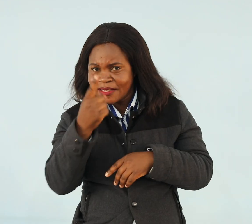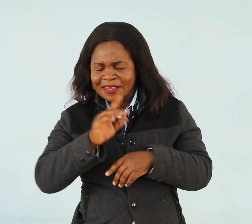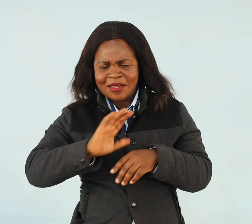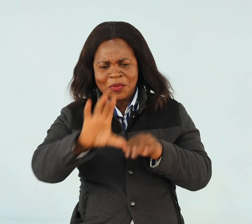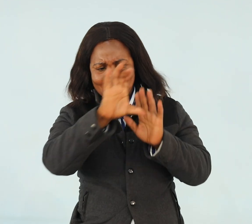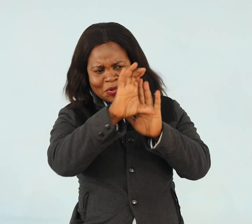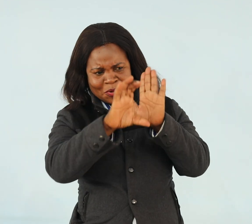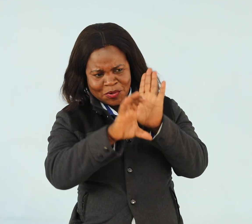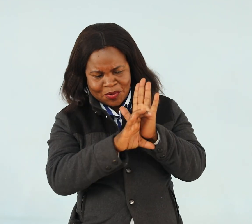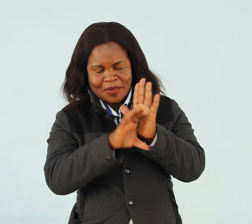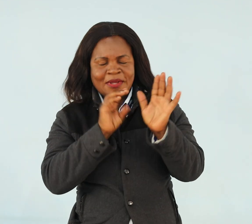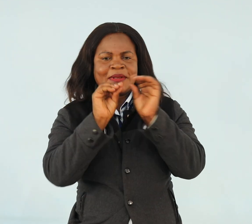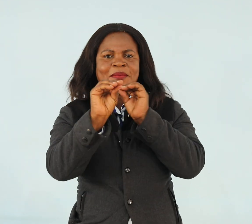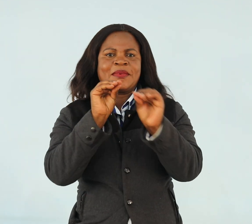constitutional amendments.